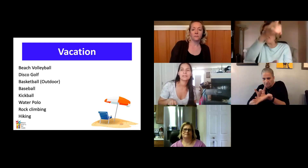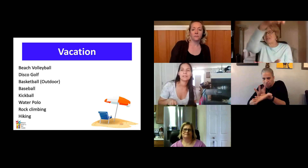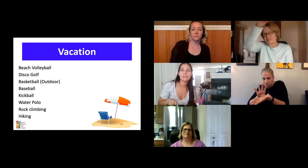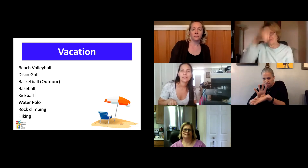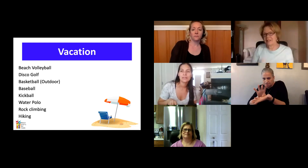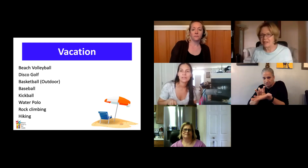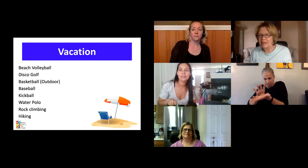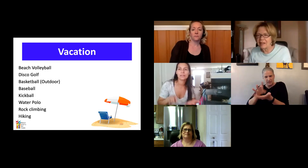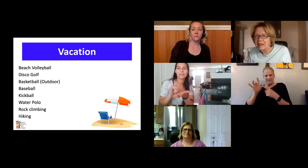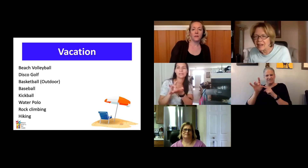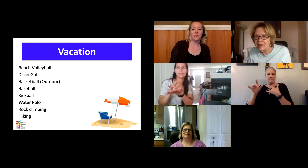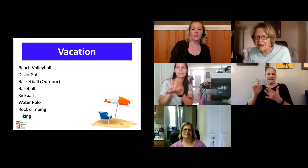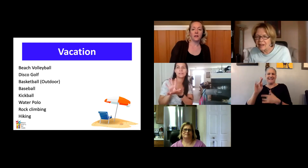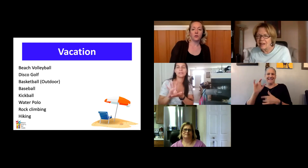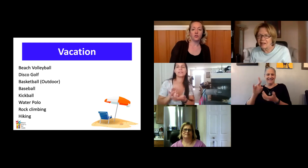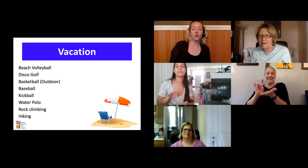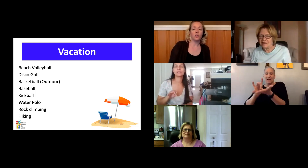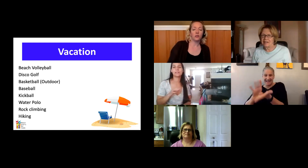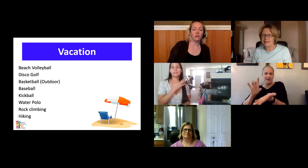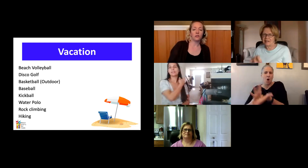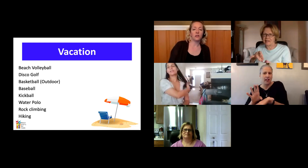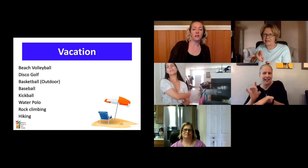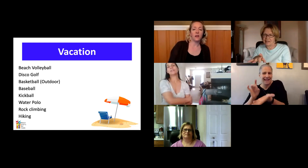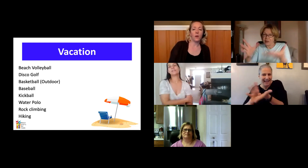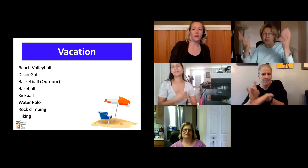And then a kick return is also signed that way.